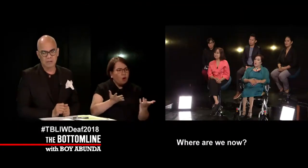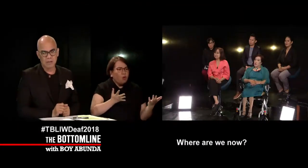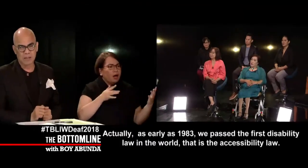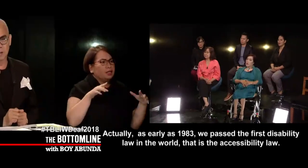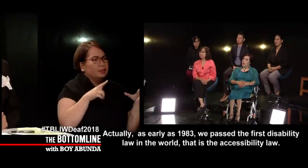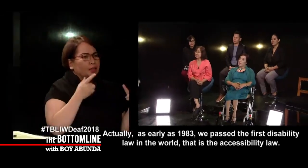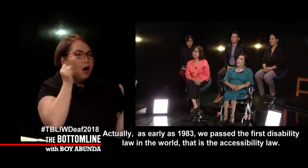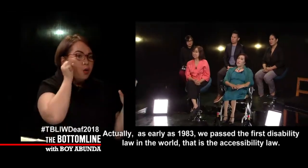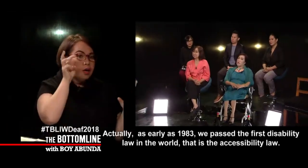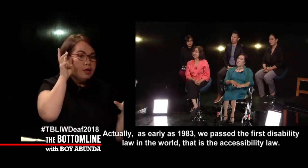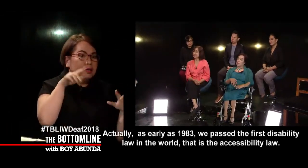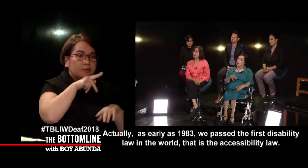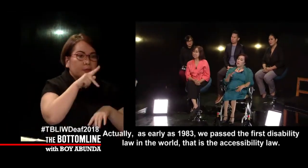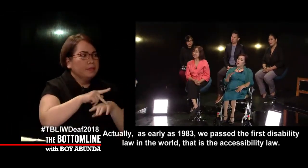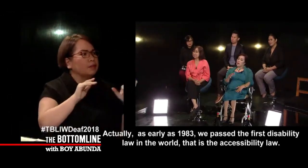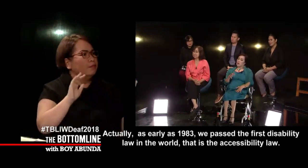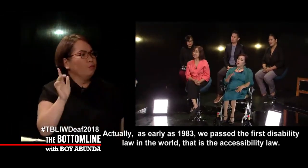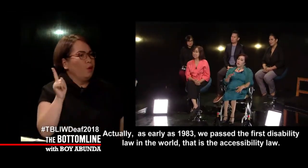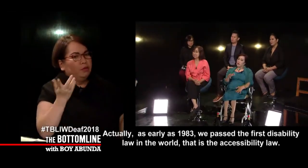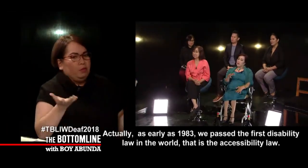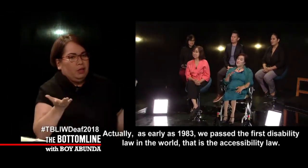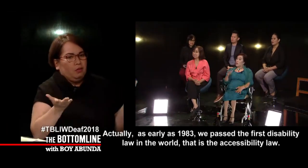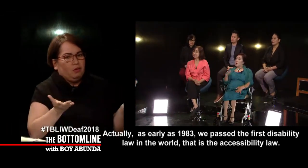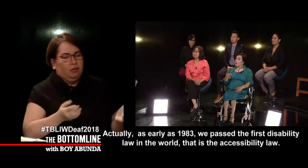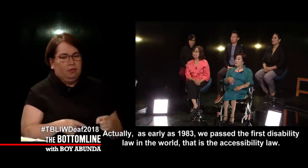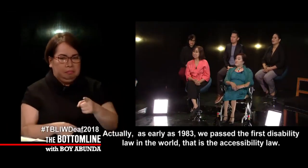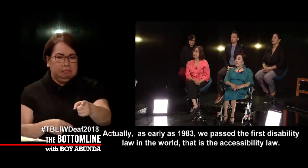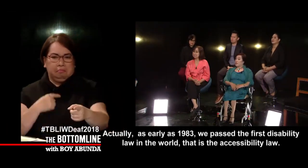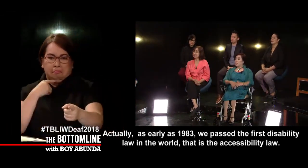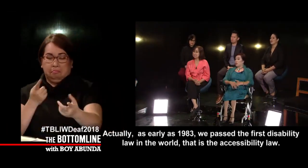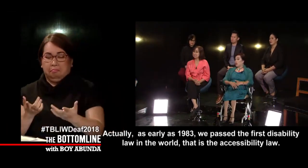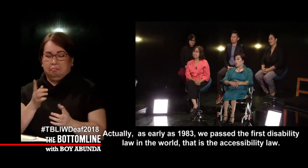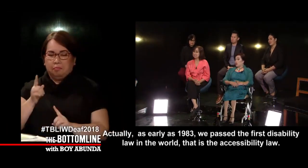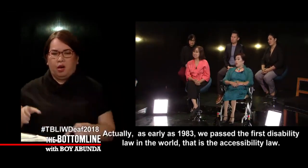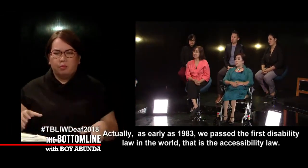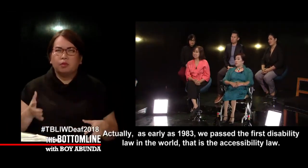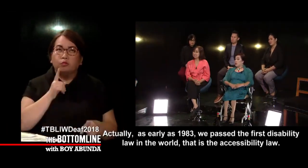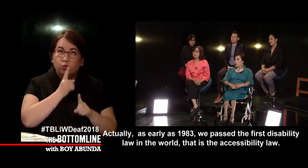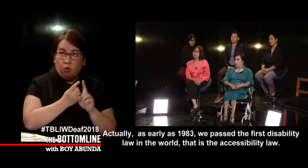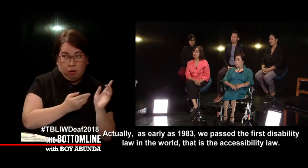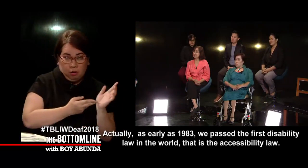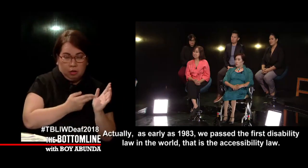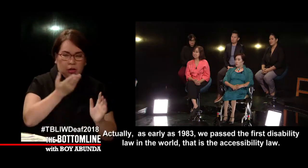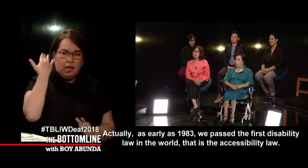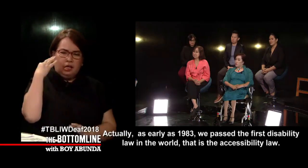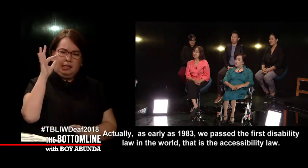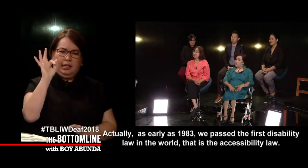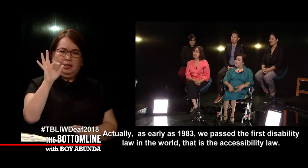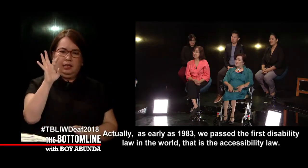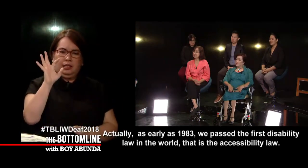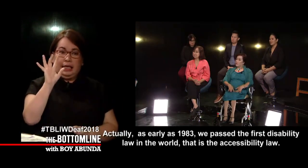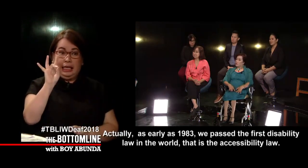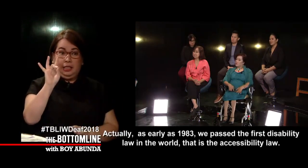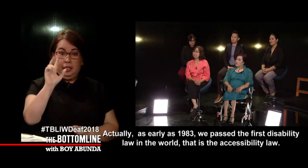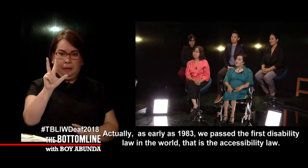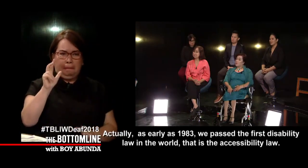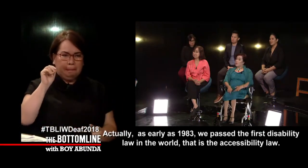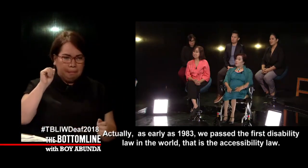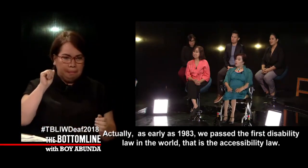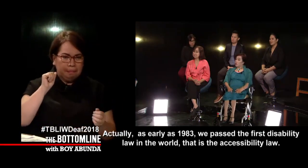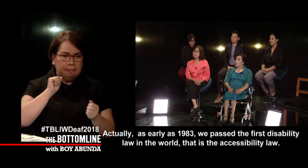tayo? Actually, as early as 1983, we passed the